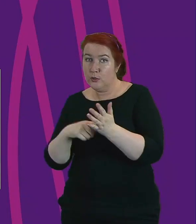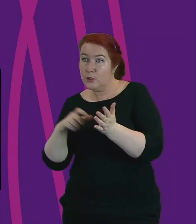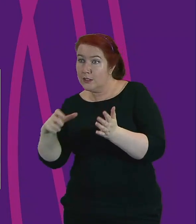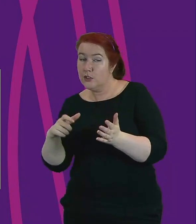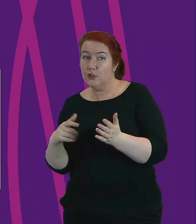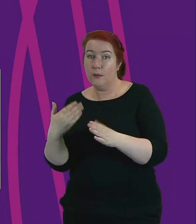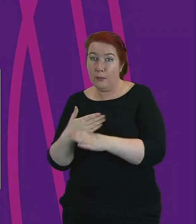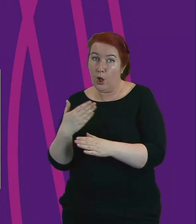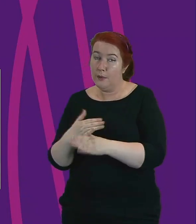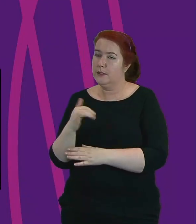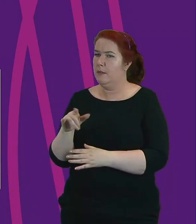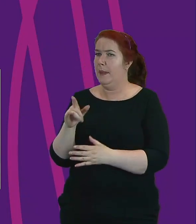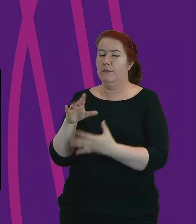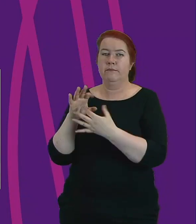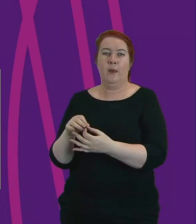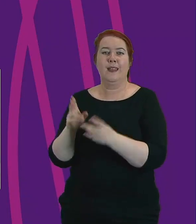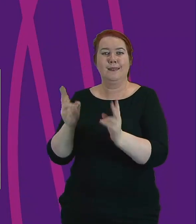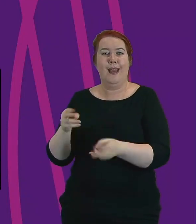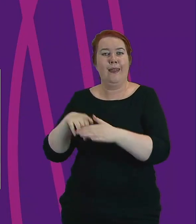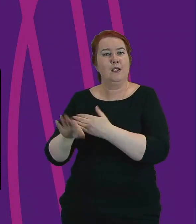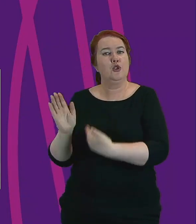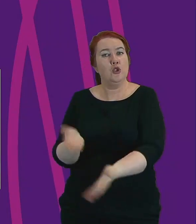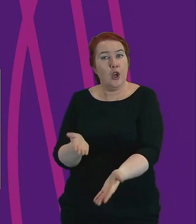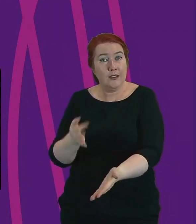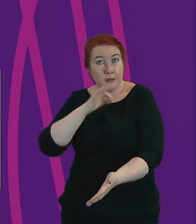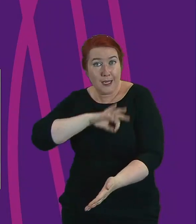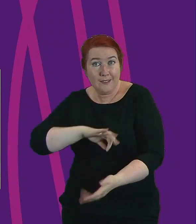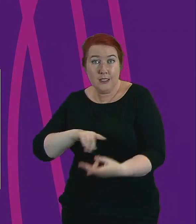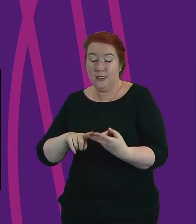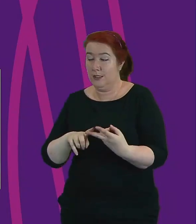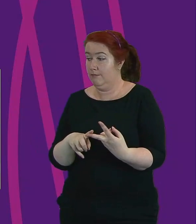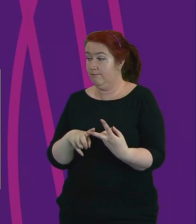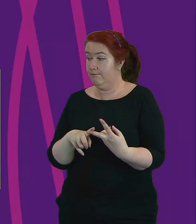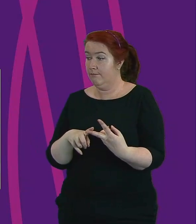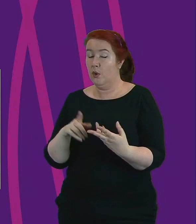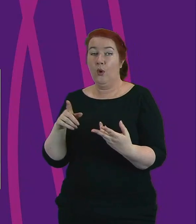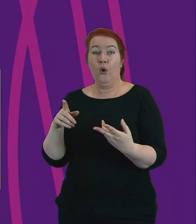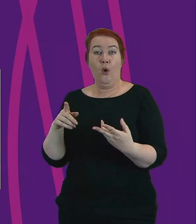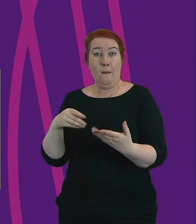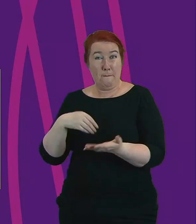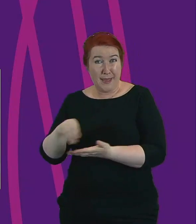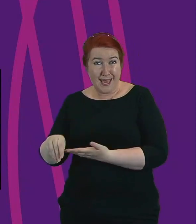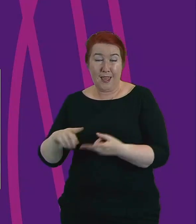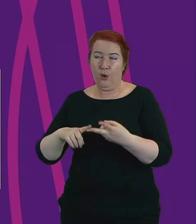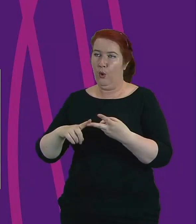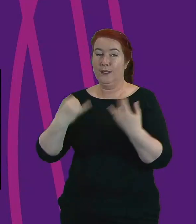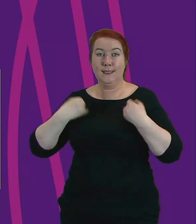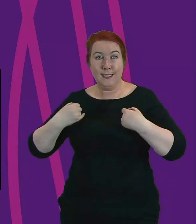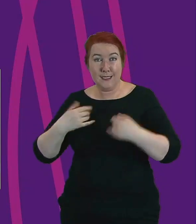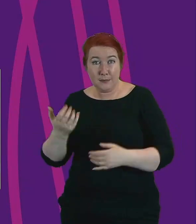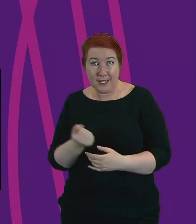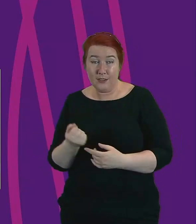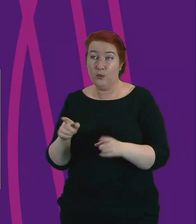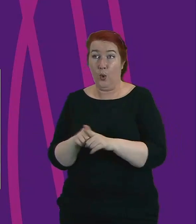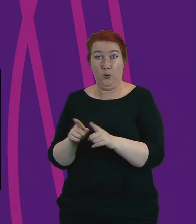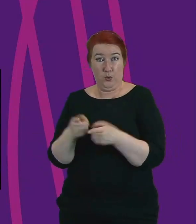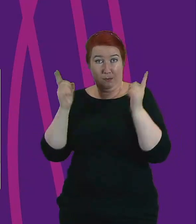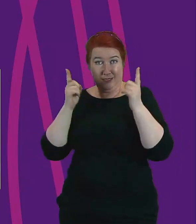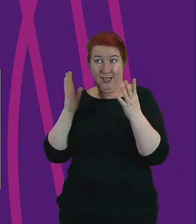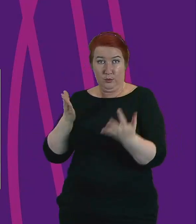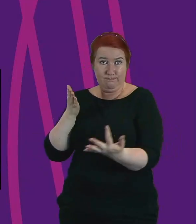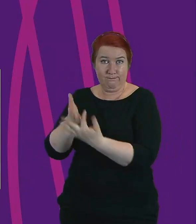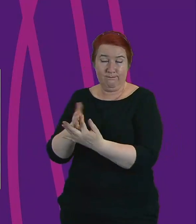that's death and service benefits, whether it's pay, whether it's sickness benefits. She's also stepped in with regards to